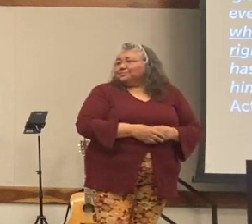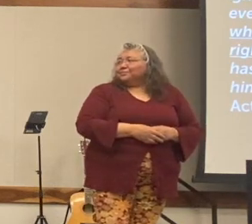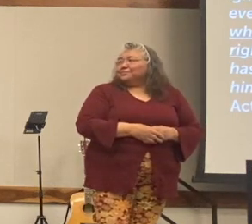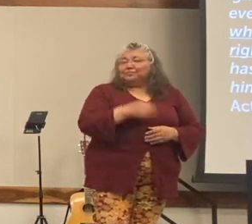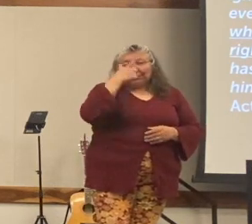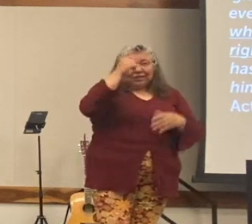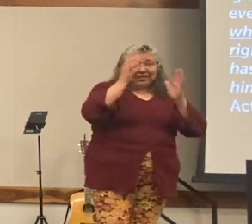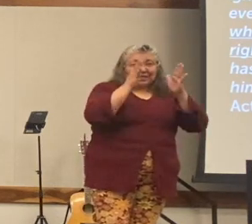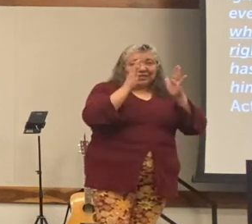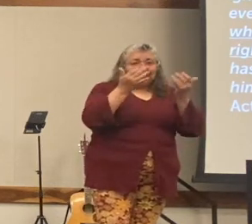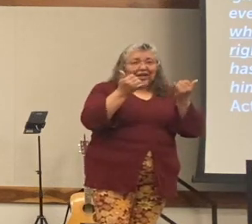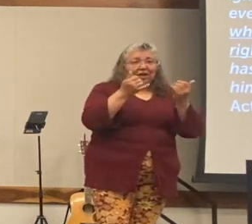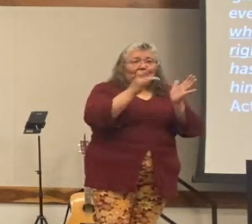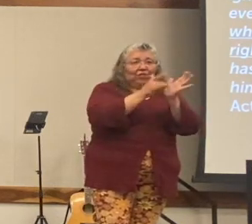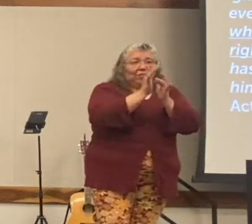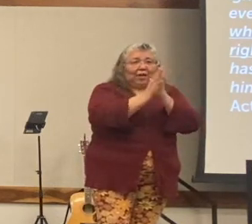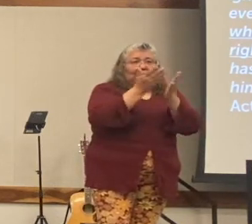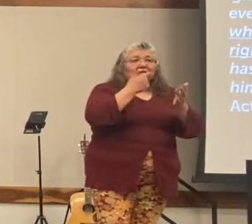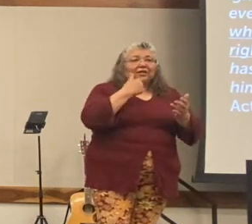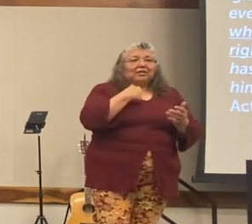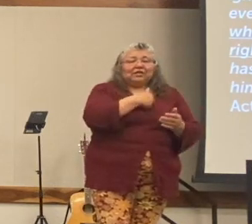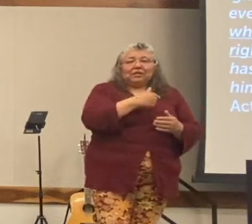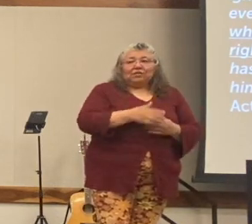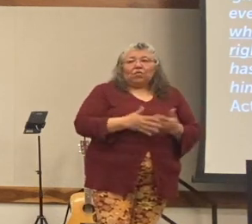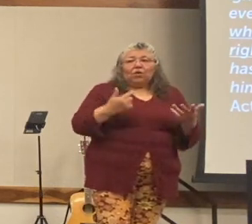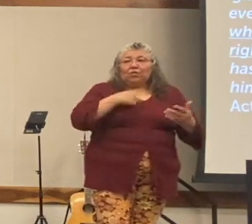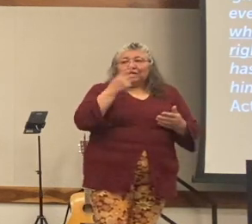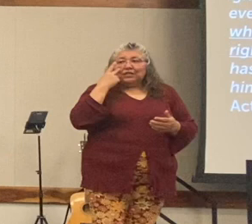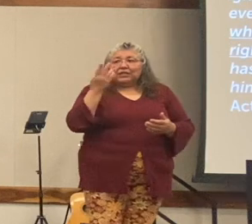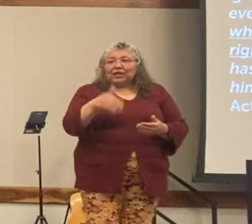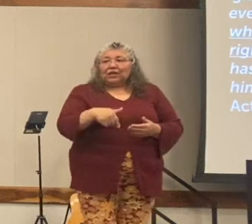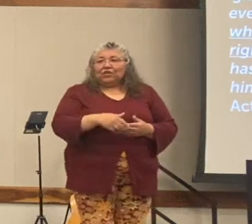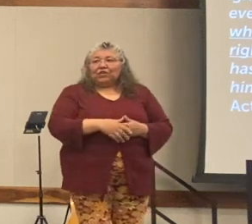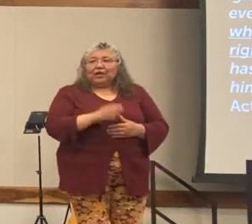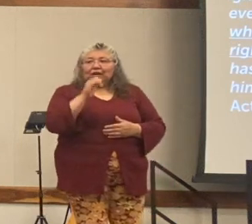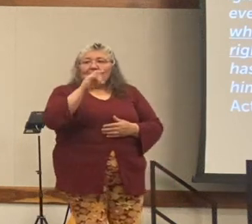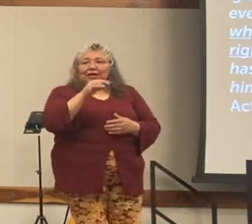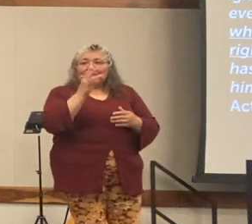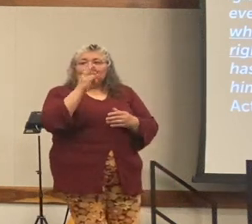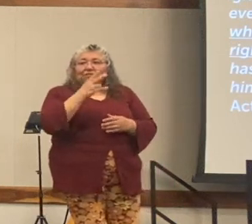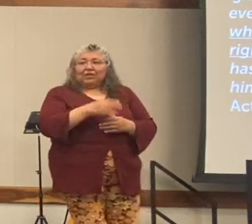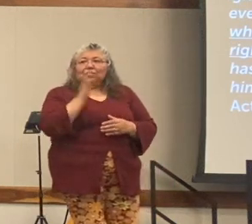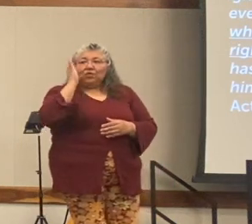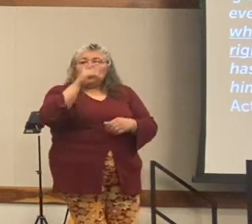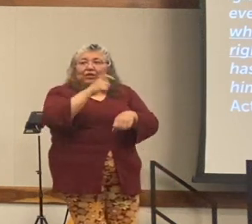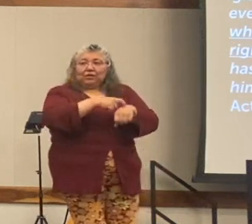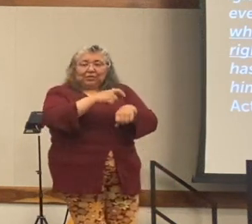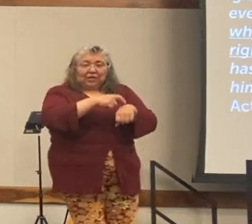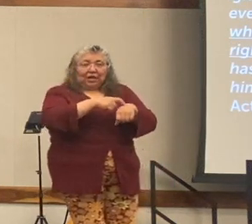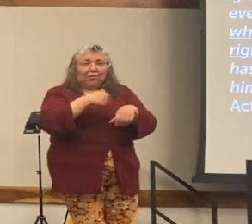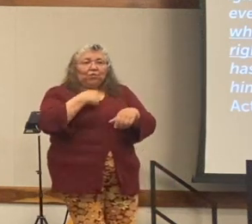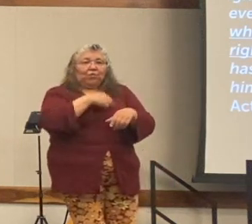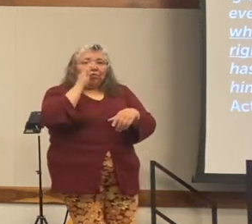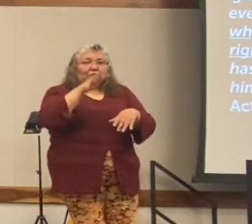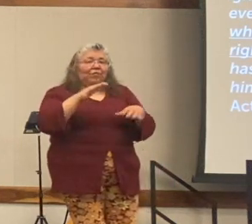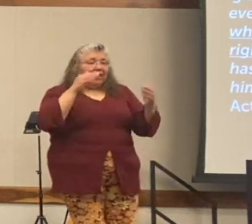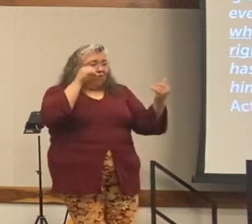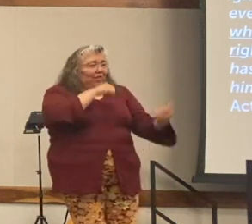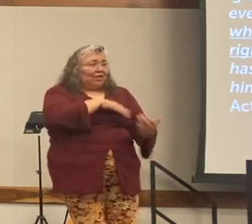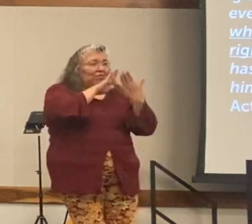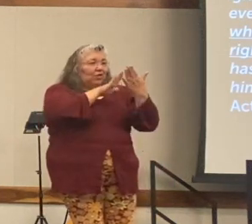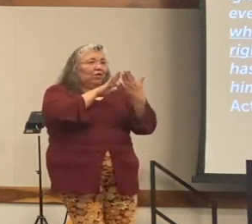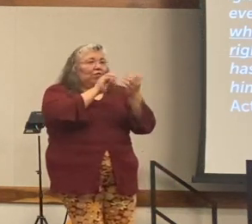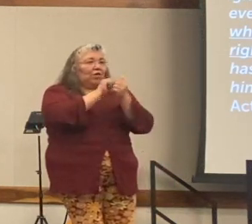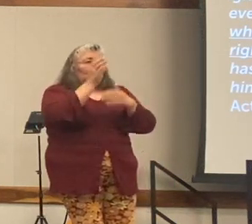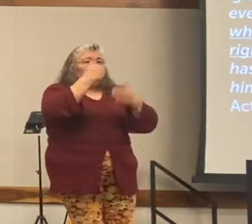Because listen, the Bible tells us, right, what we see here in Acts 17, that there will come a time when we will be face to face with